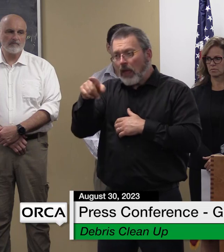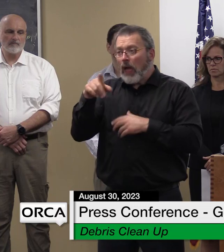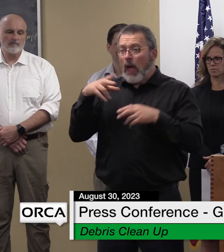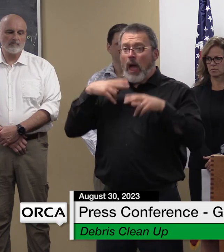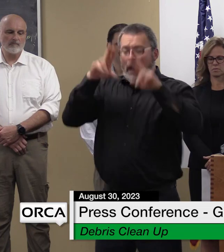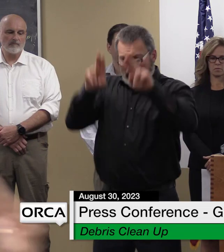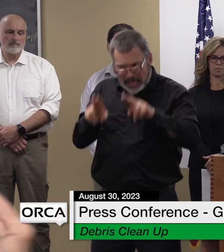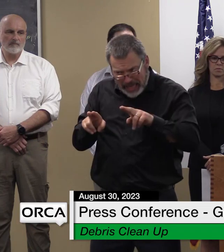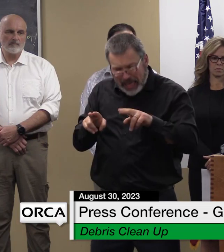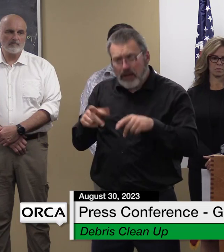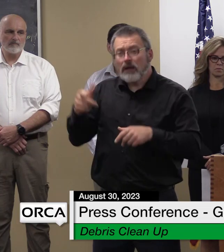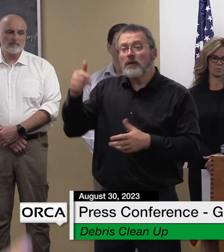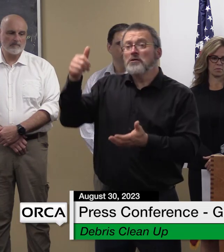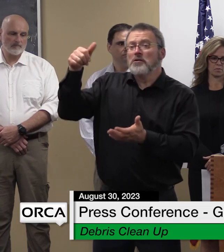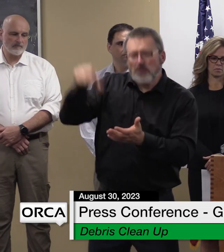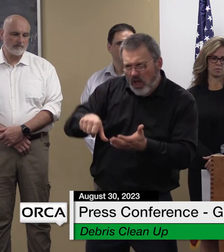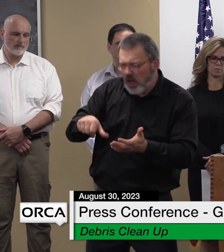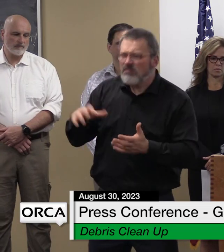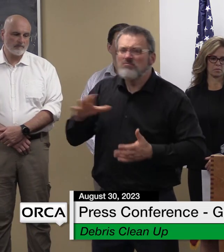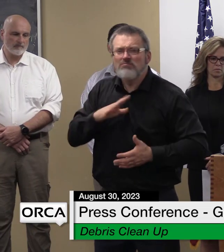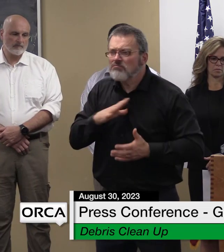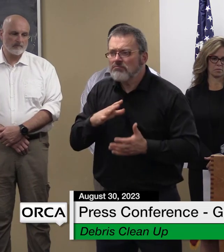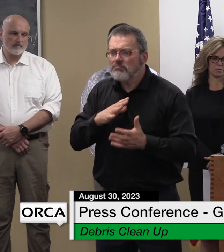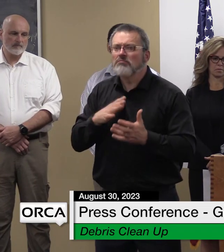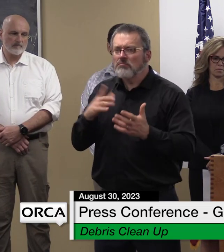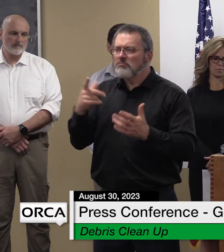from FEMA, they can appeal the decision.